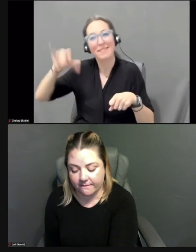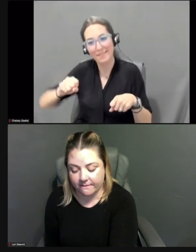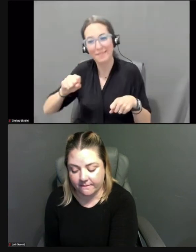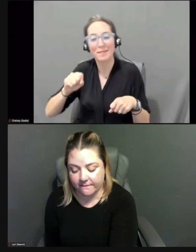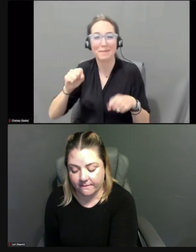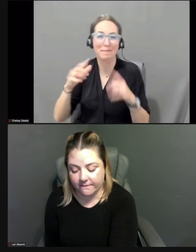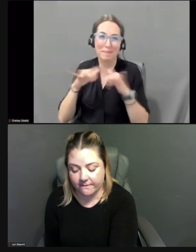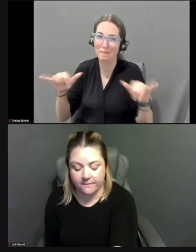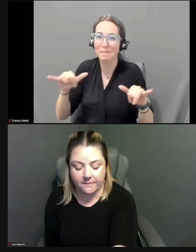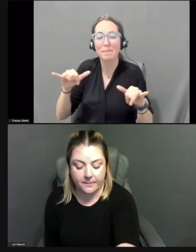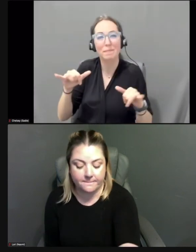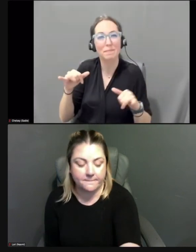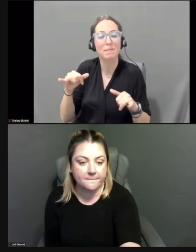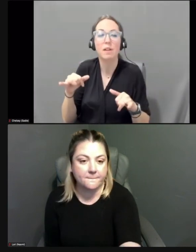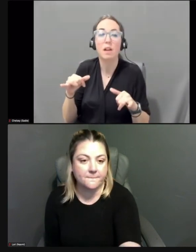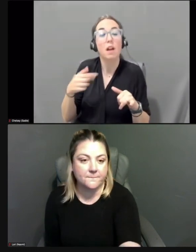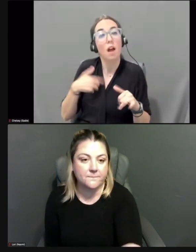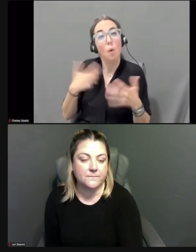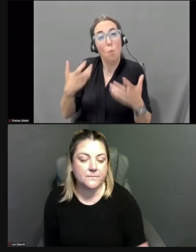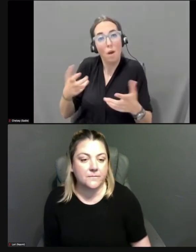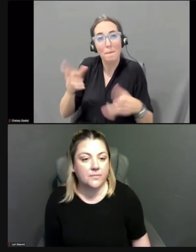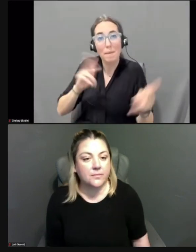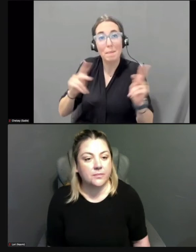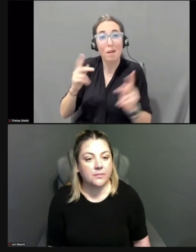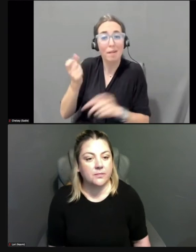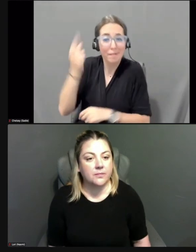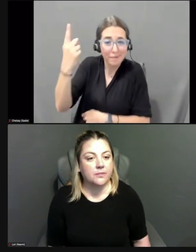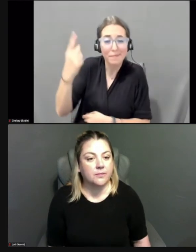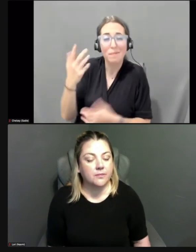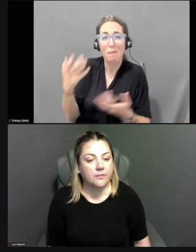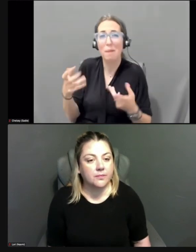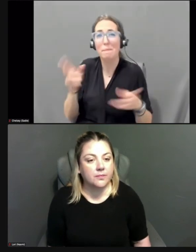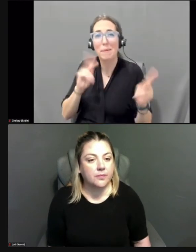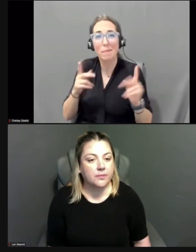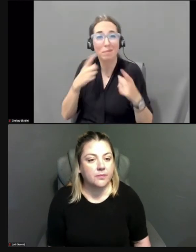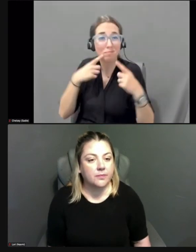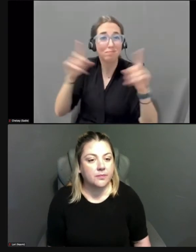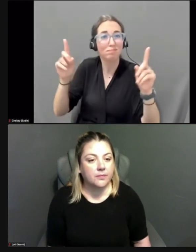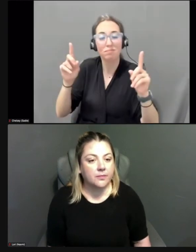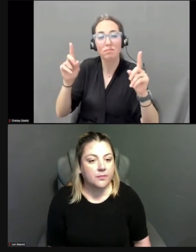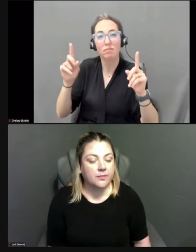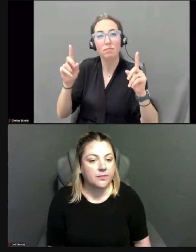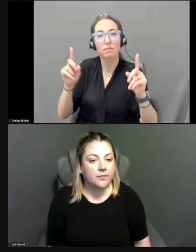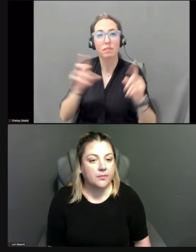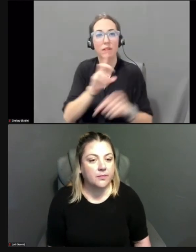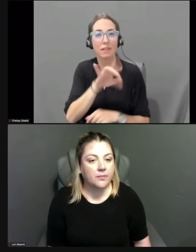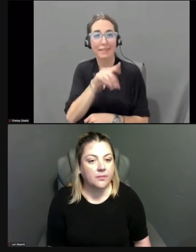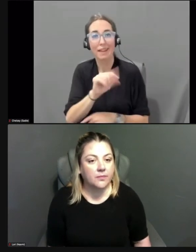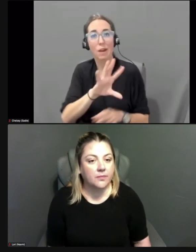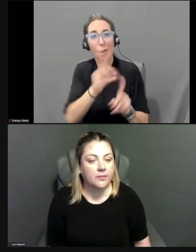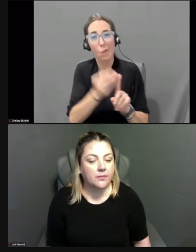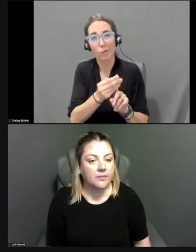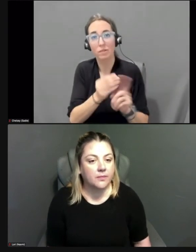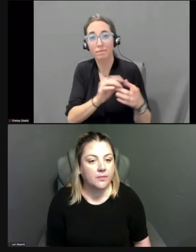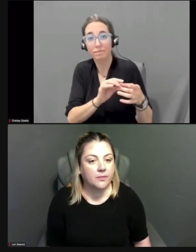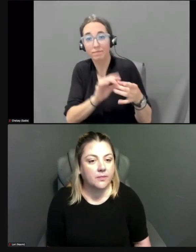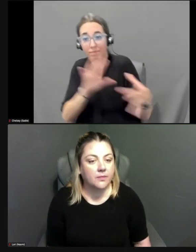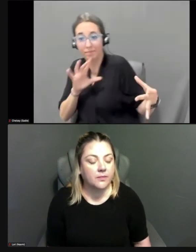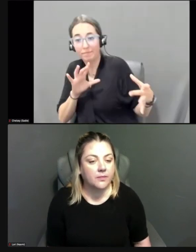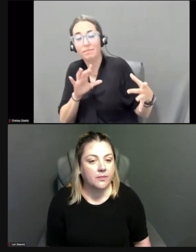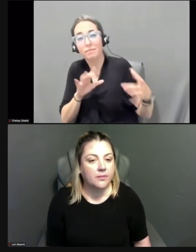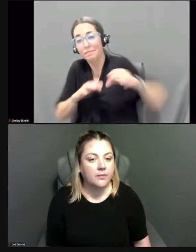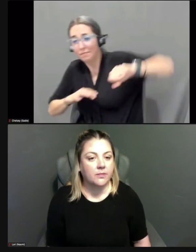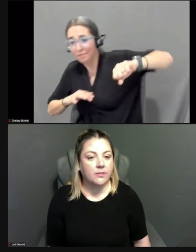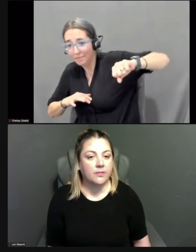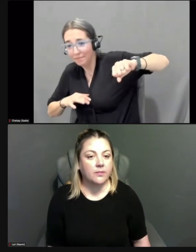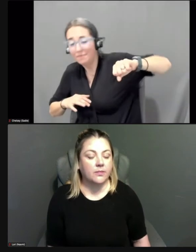get this and I want them to be successful, letting go of diet culture immediately. But then I have to always hold